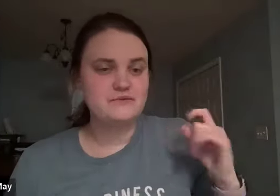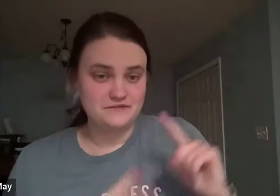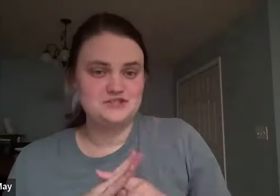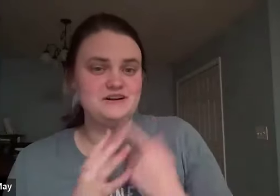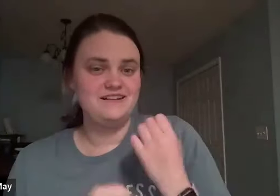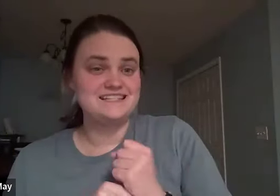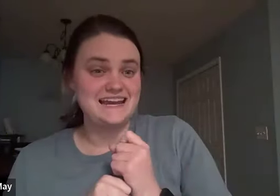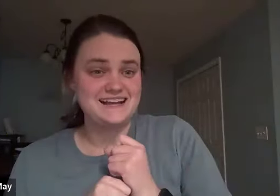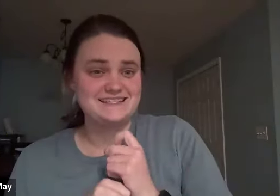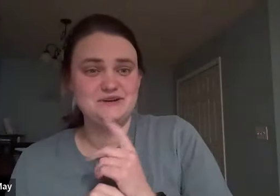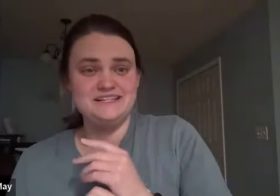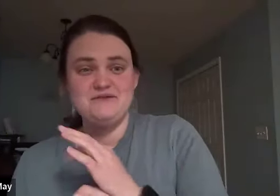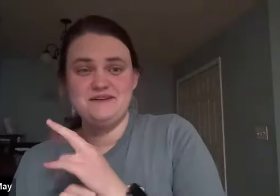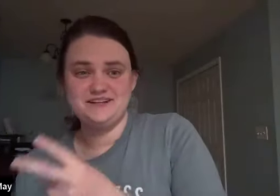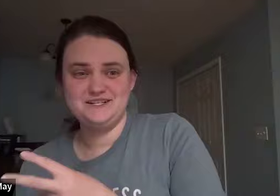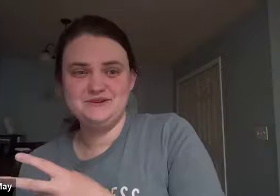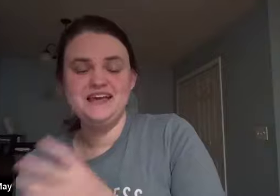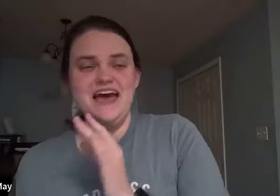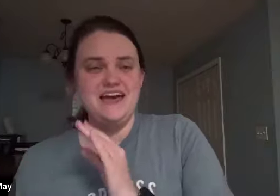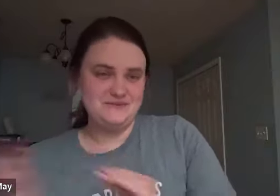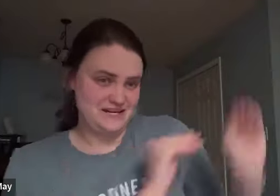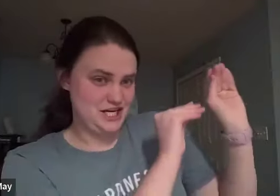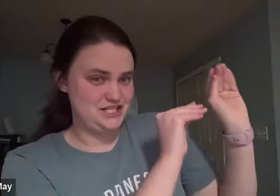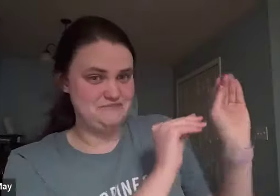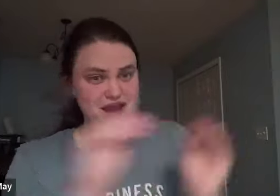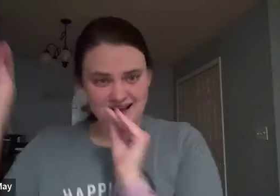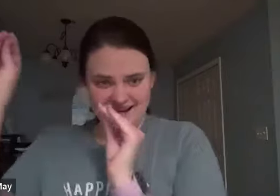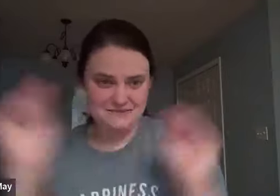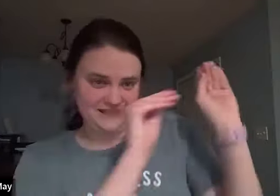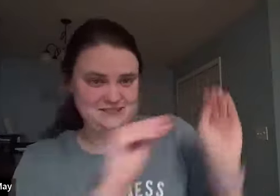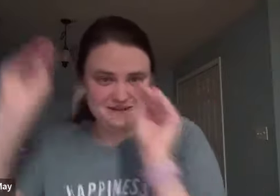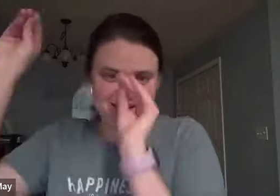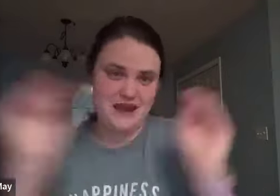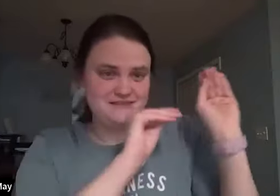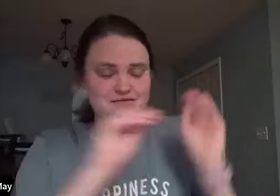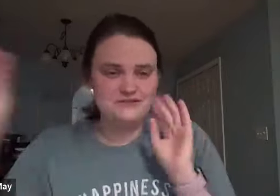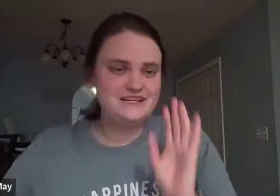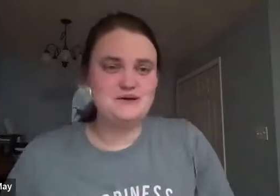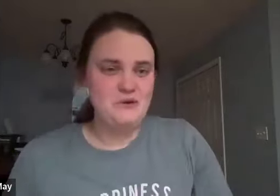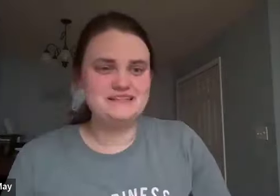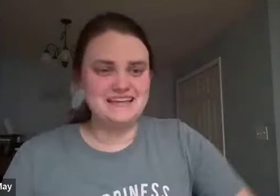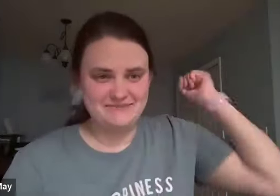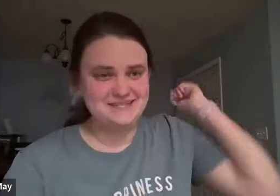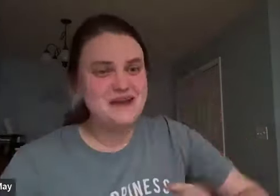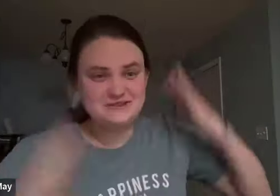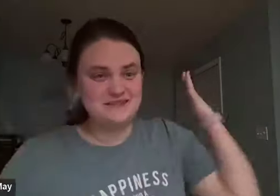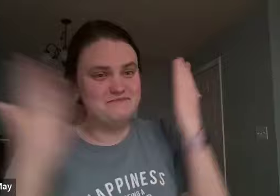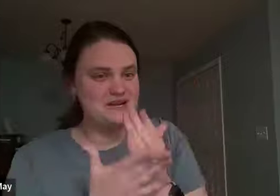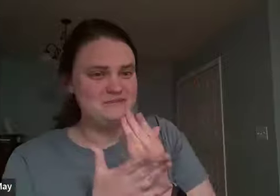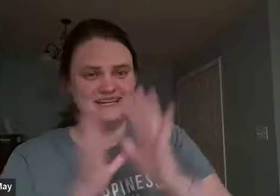first started class, I'd accidentally put it down with my vegetables. And then when I changed it back, I kept like doing this back and forth thing. So I'm always like, my tomato's in the middle because it's